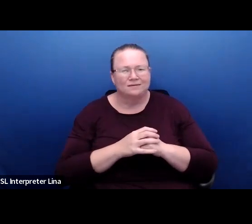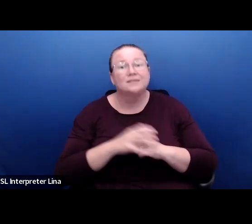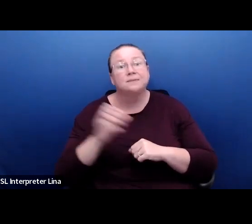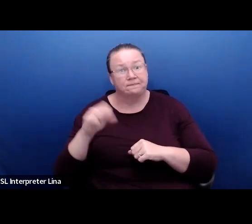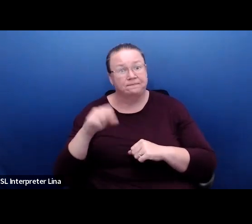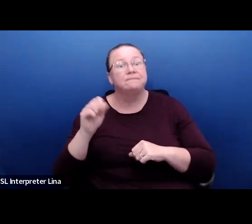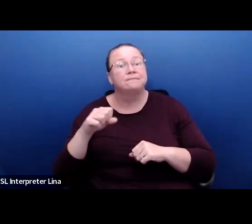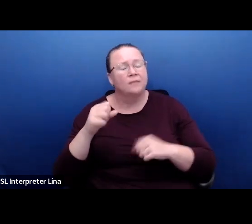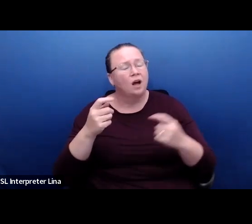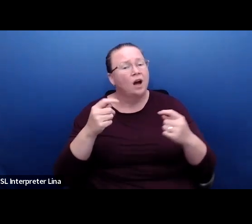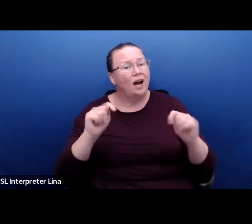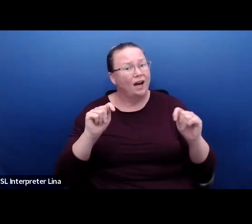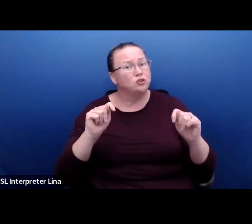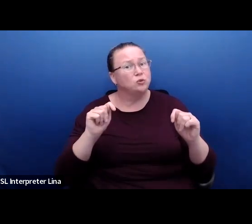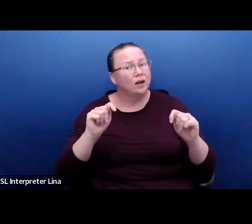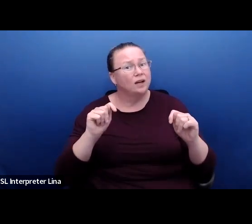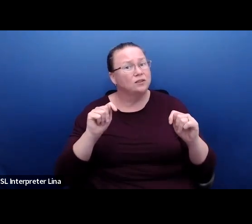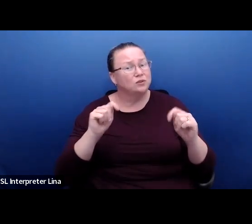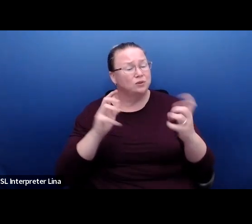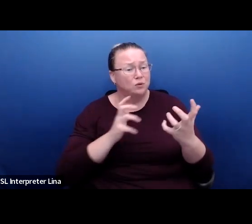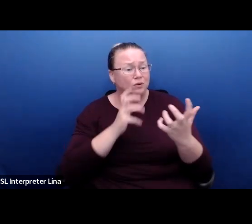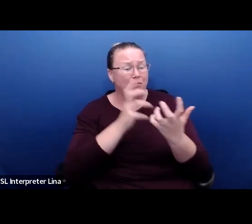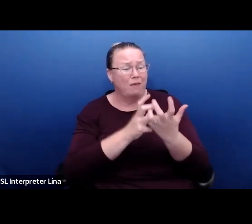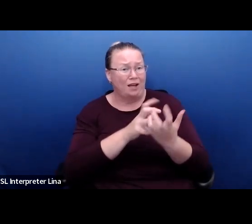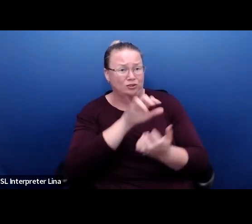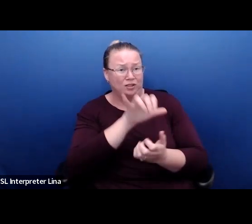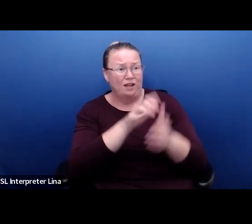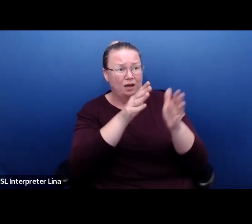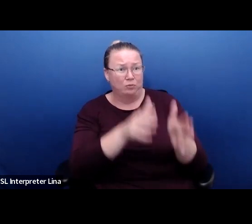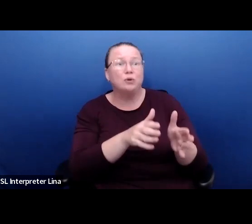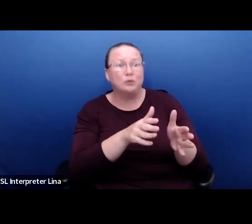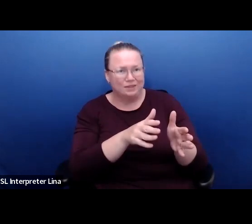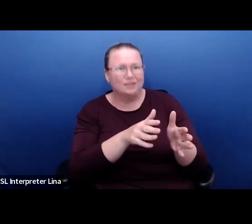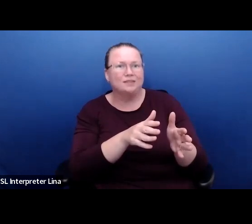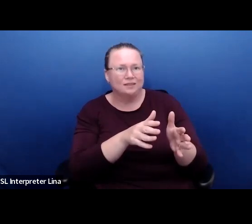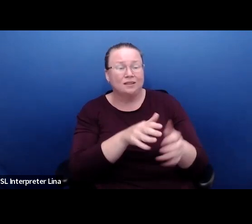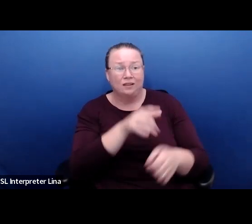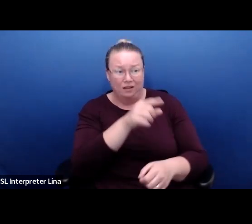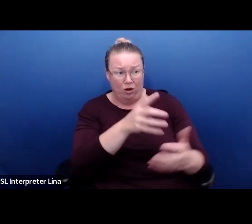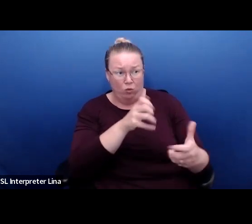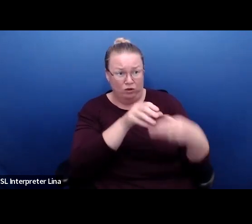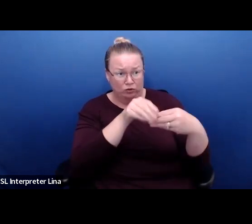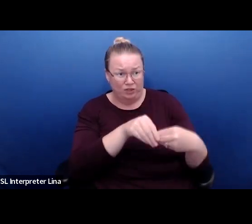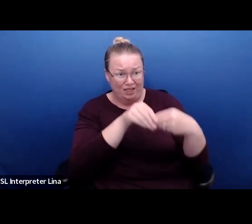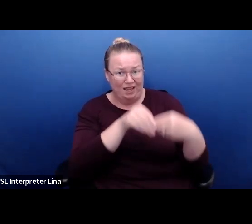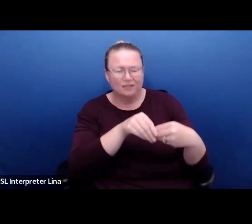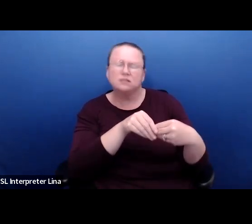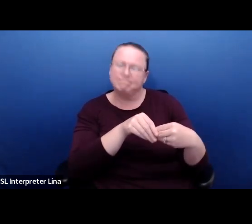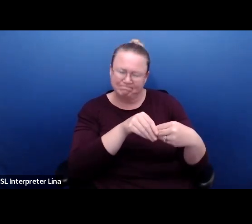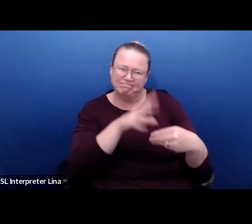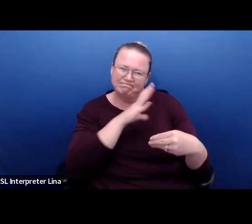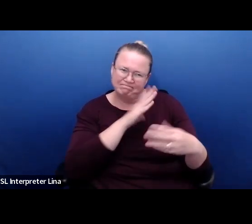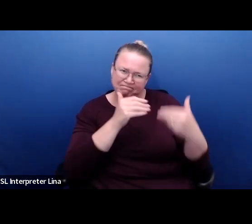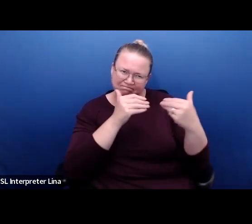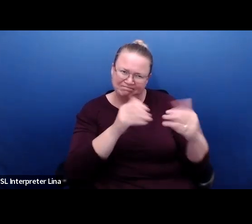Yeah, I try to match whatever the person is doing. Right. So if they want to shake my hand, I'm like, absolutely, let's